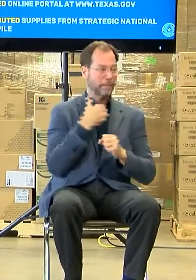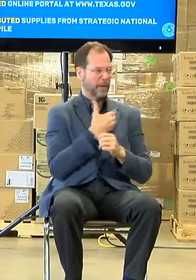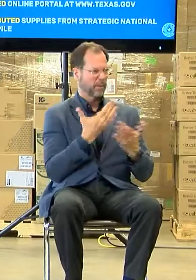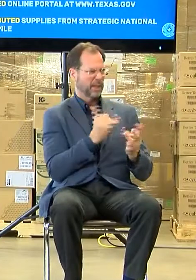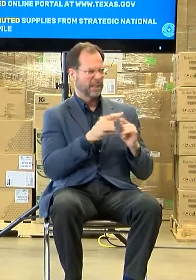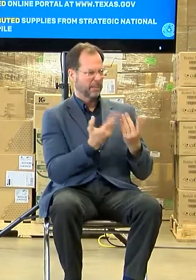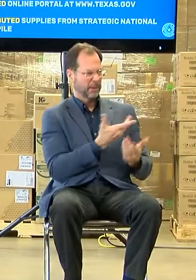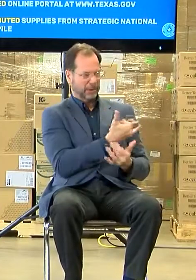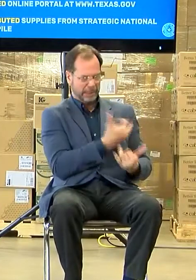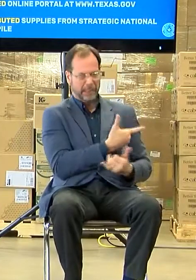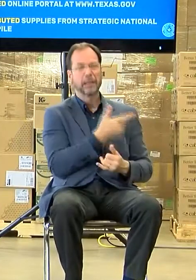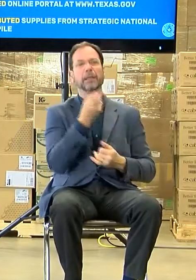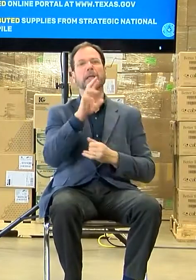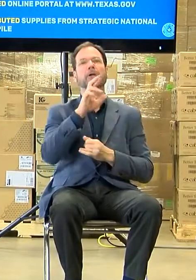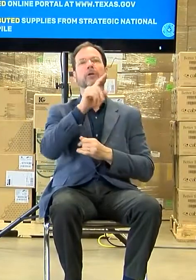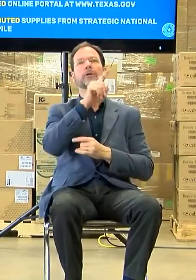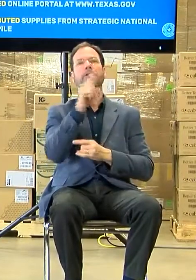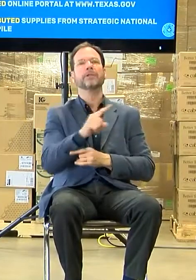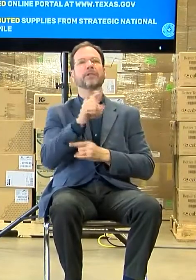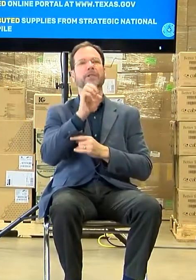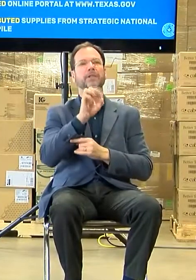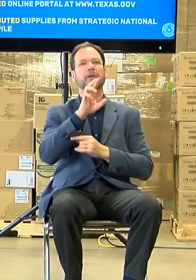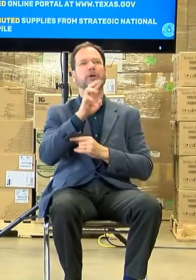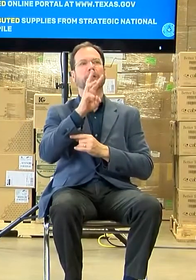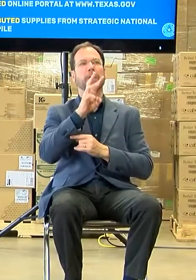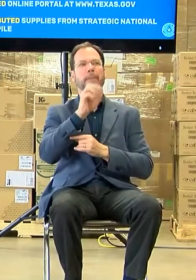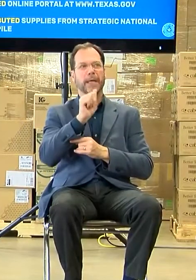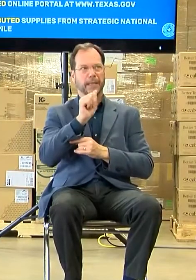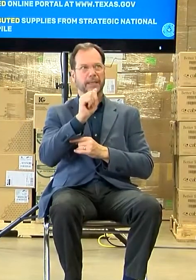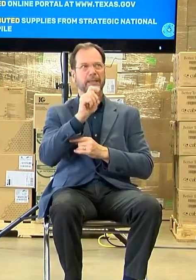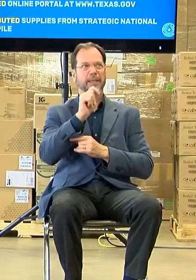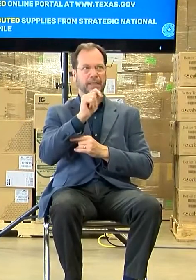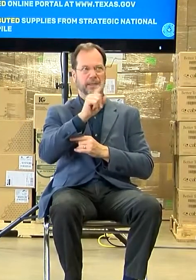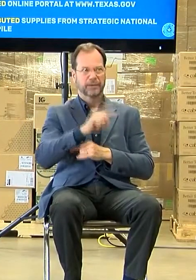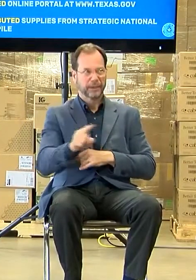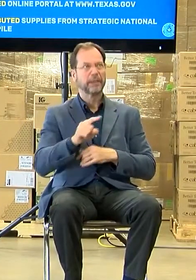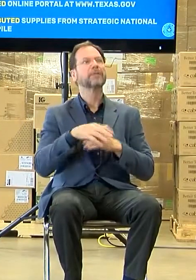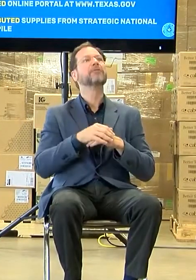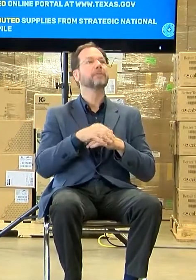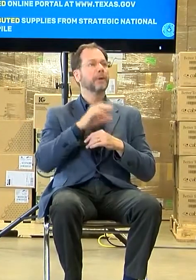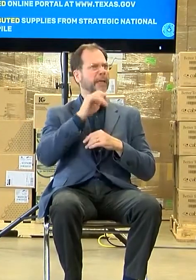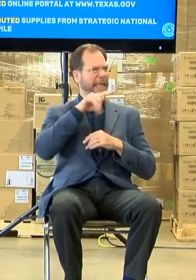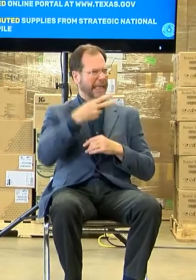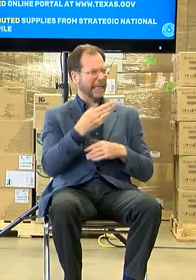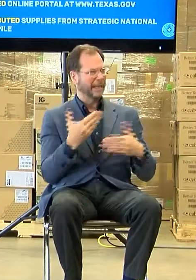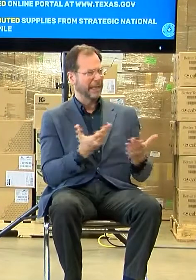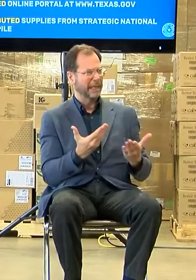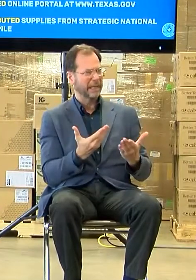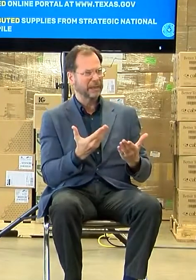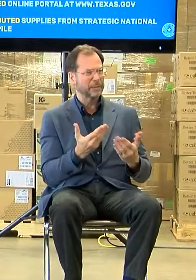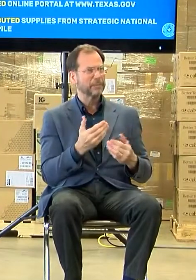now, and that is Dr. Zerwas. I'm not seeing Keith. Is Keith here?